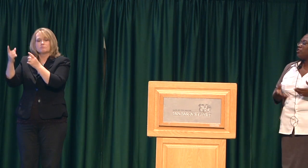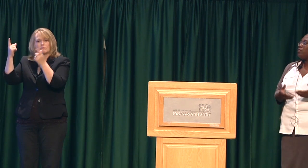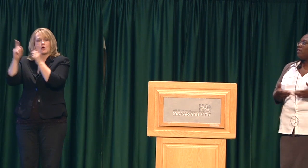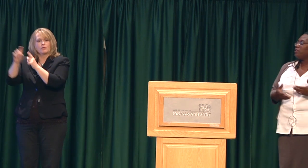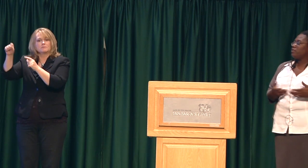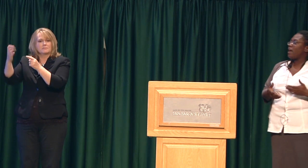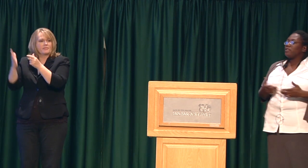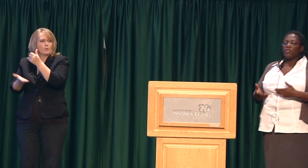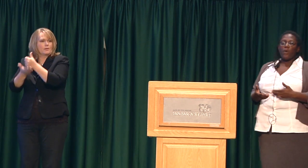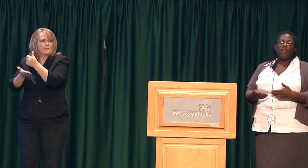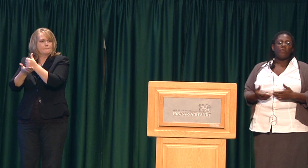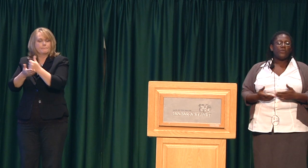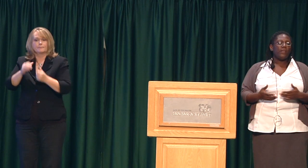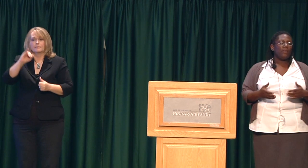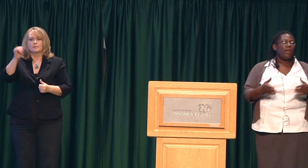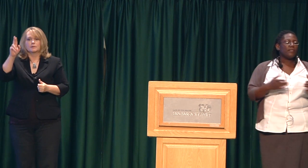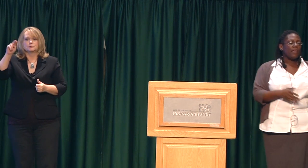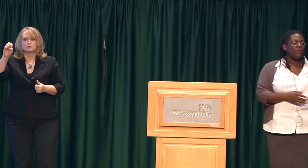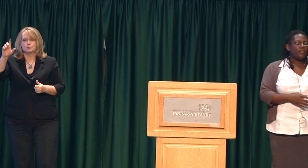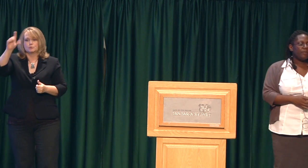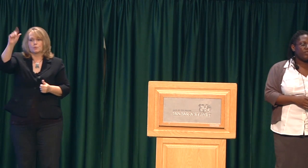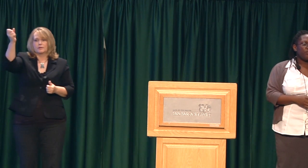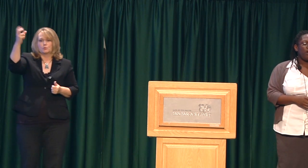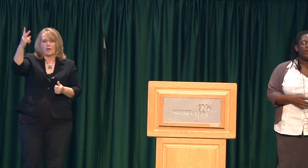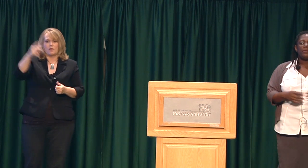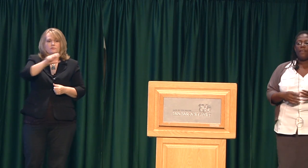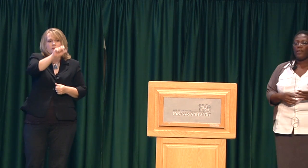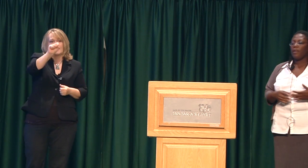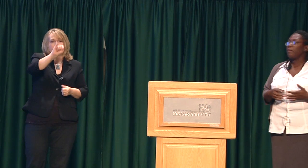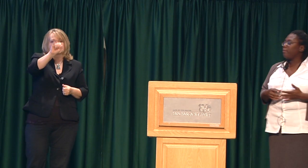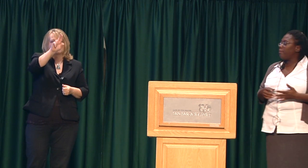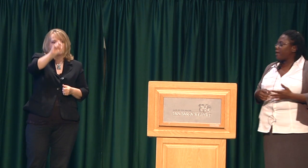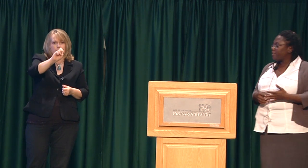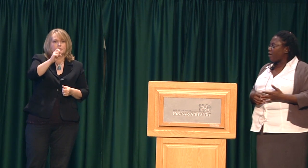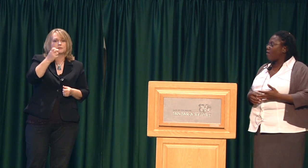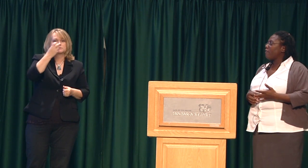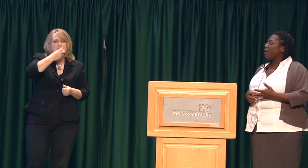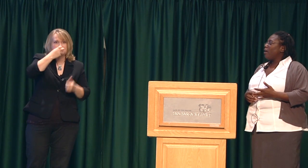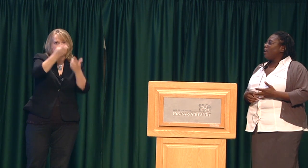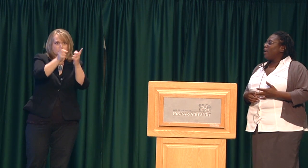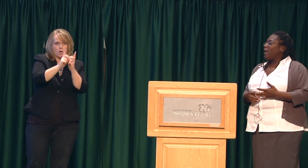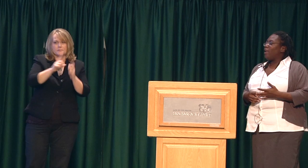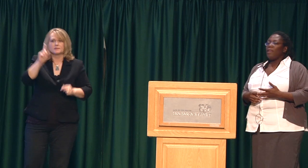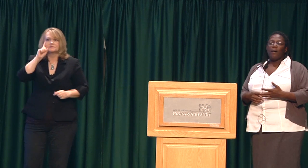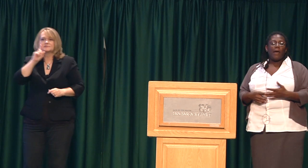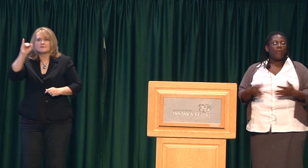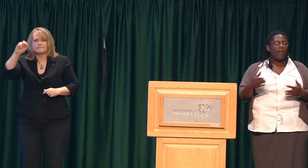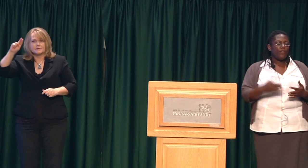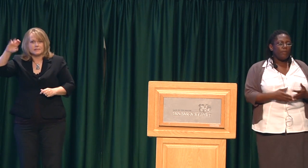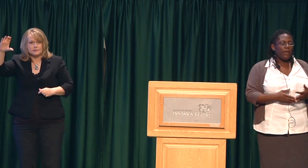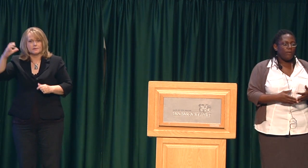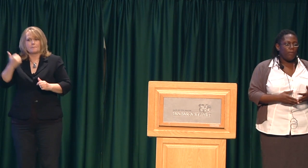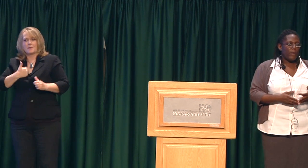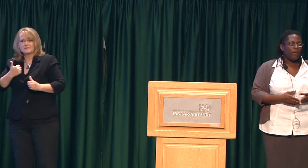then in June of 2012, between the SIUE speech department, Deaf Inc., myself, and I